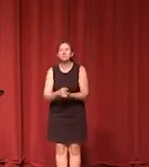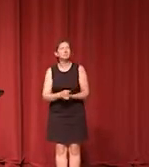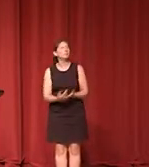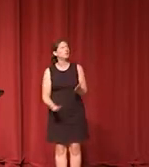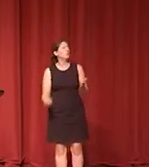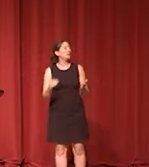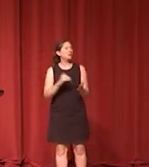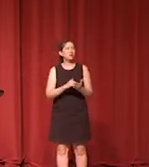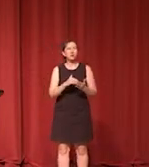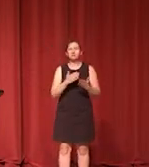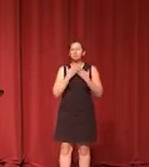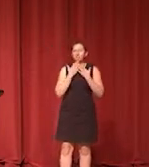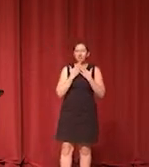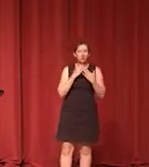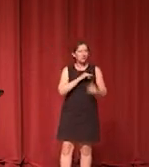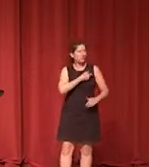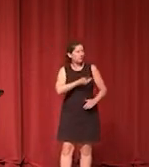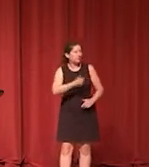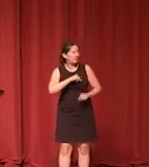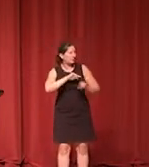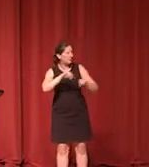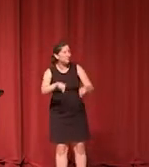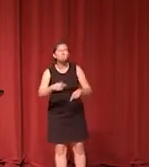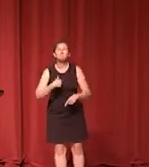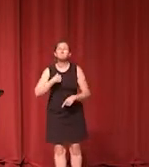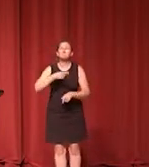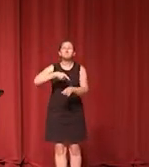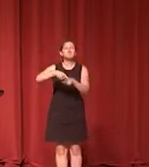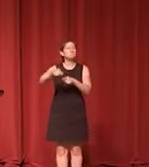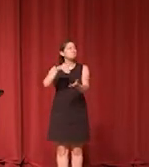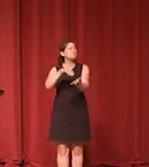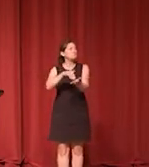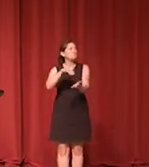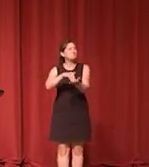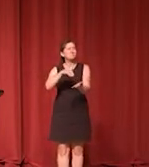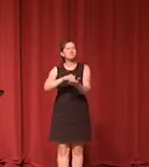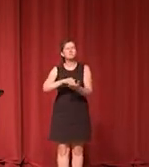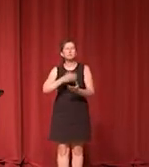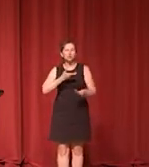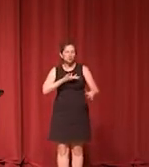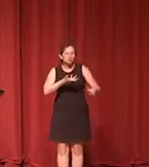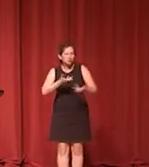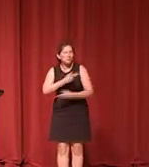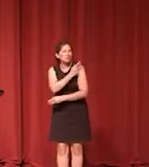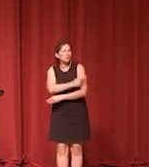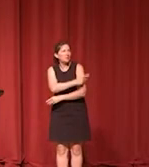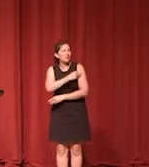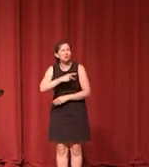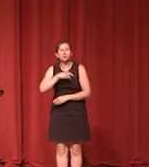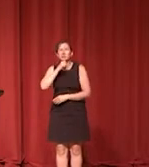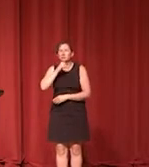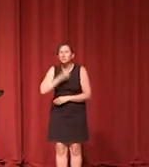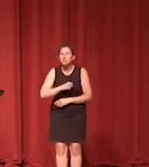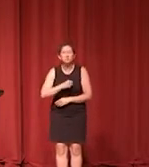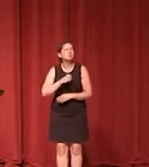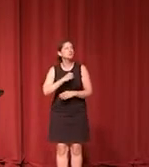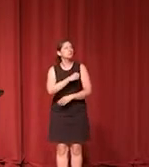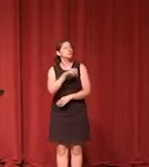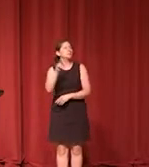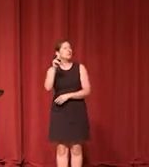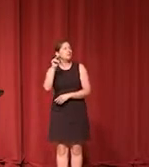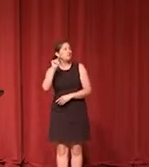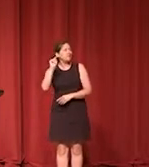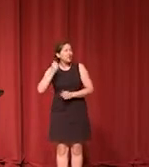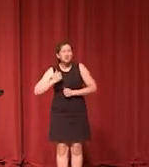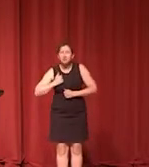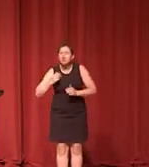Carlson. I'm a geriatrician. I see patients at the Veterans Hospital and on a weekly basis, and also do research with